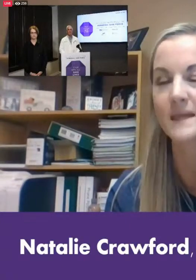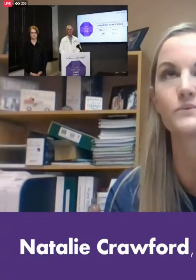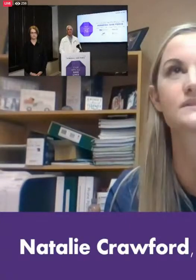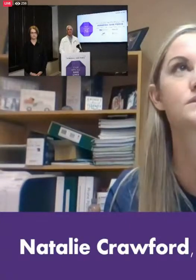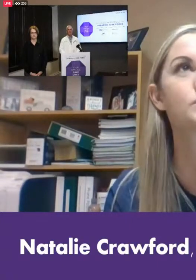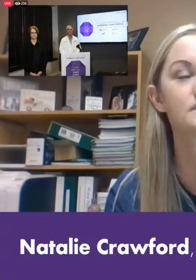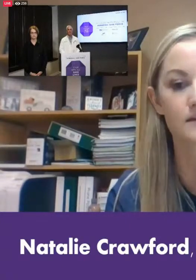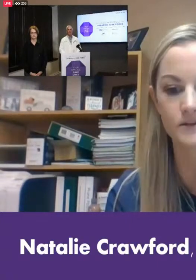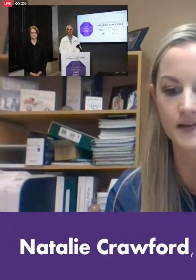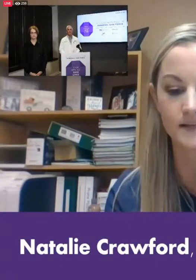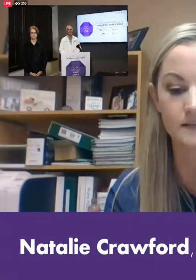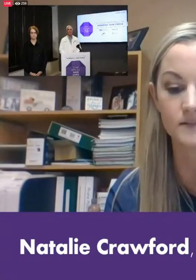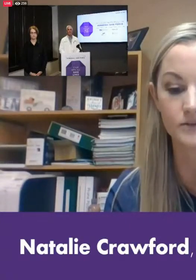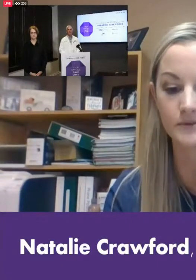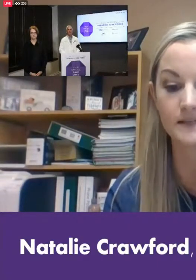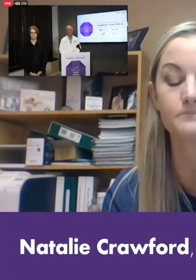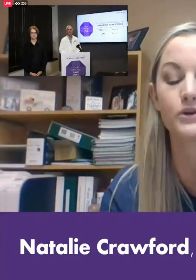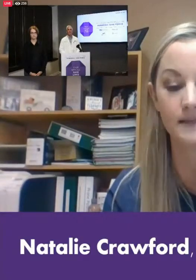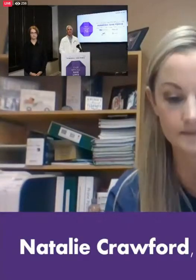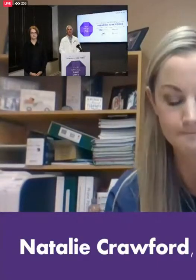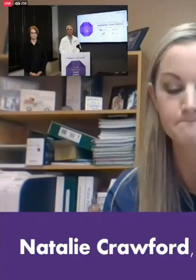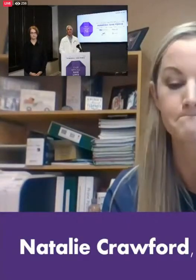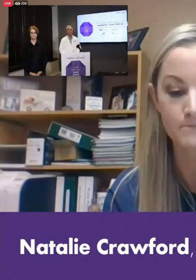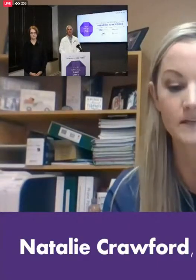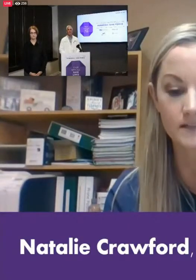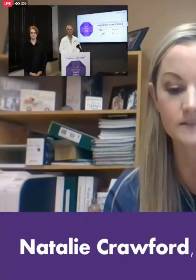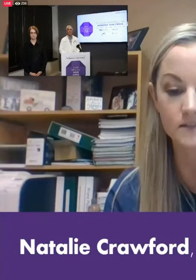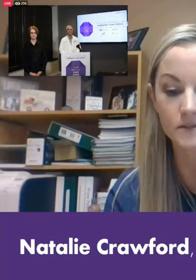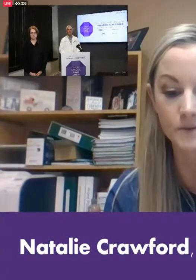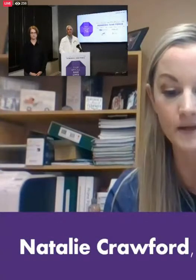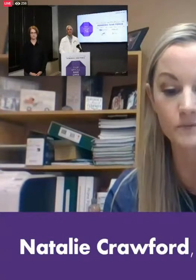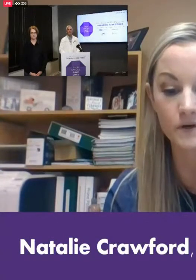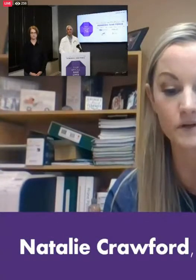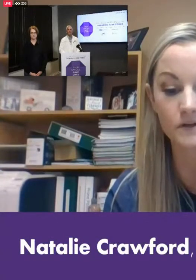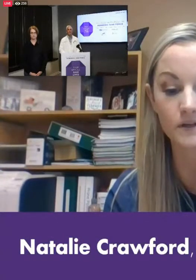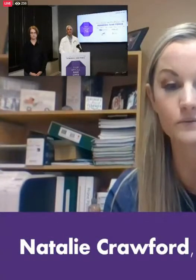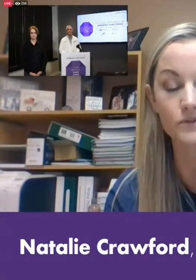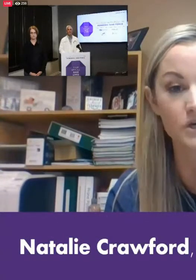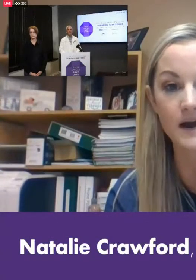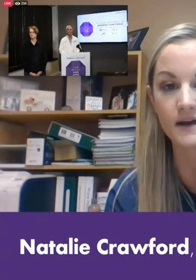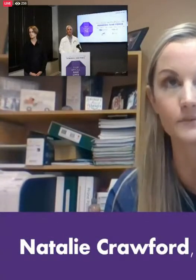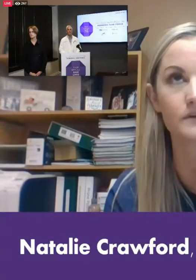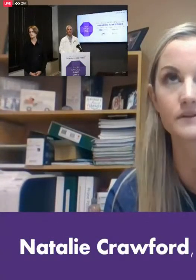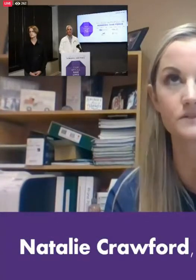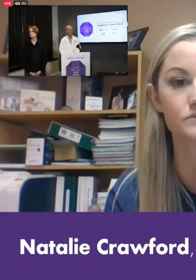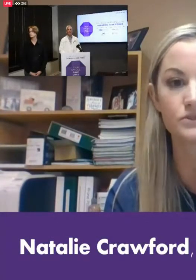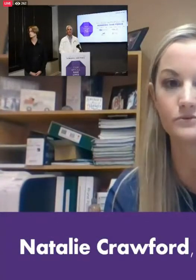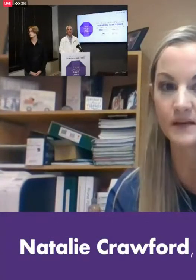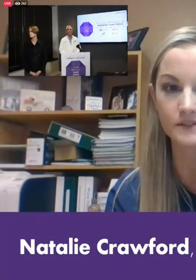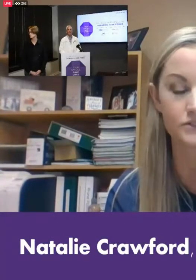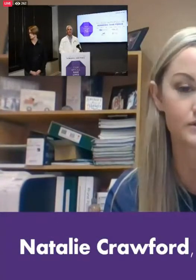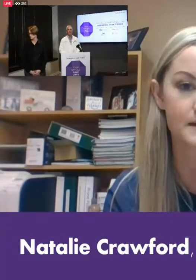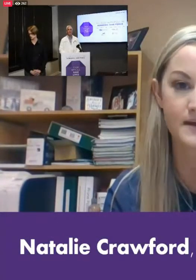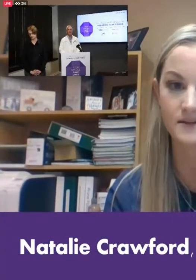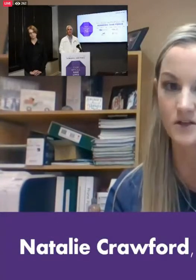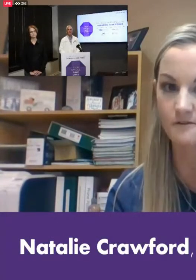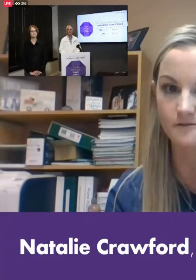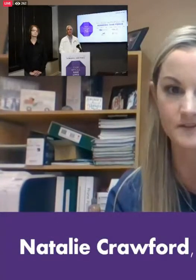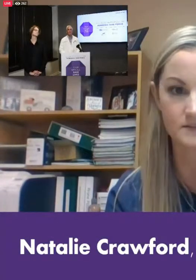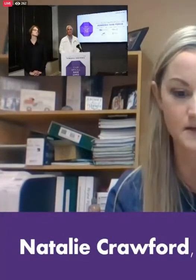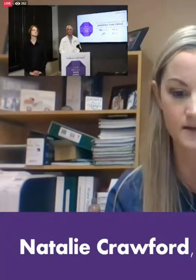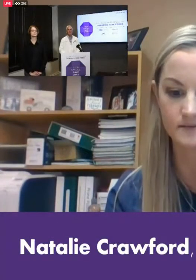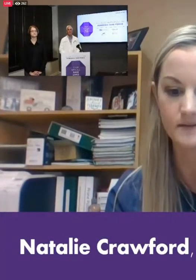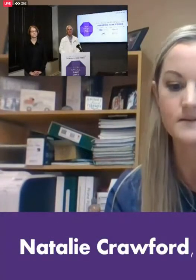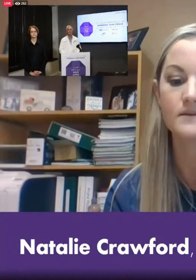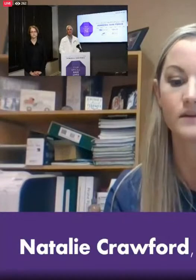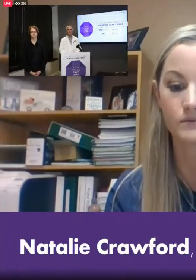pudding. He was so set on eating pudding. And I said, "Okay, well, we'll try." Well, as soon as you barely took that mask